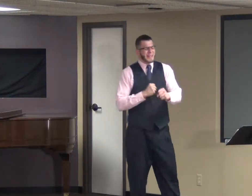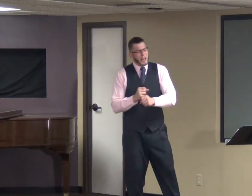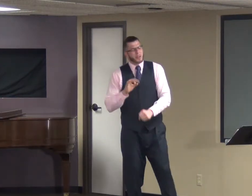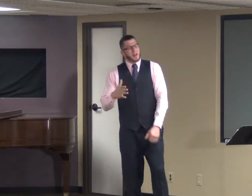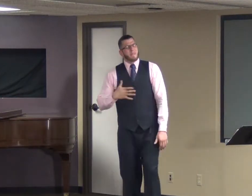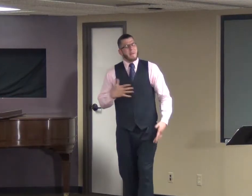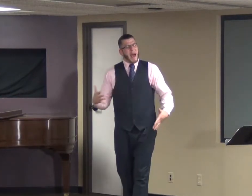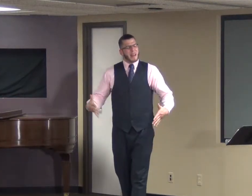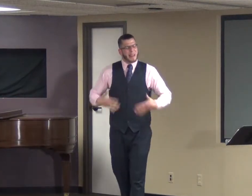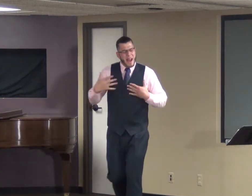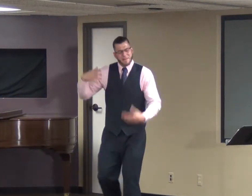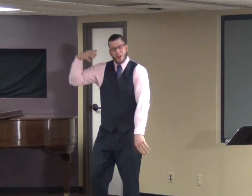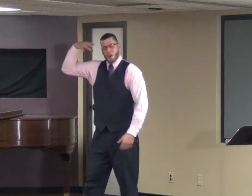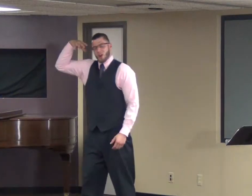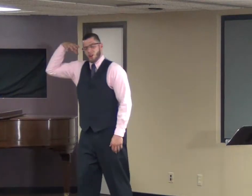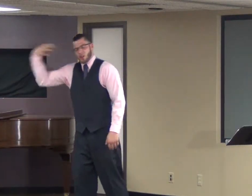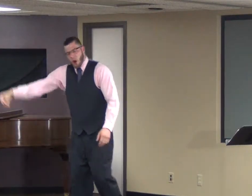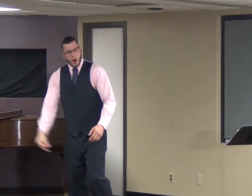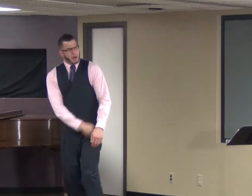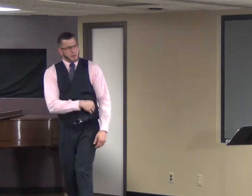7 more years of my life gone.